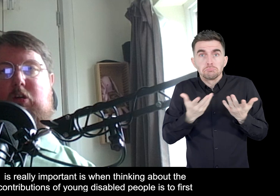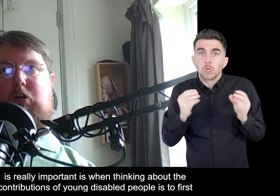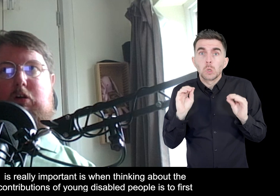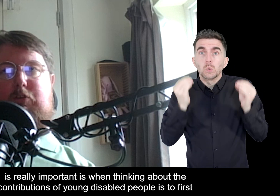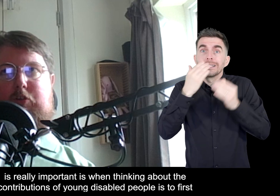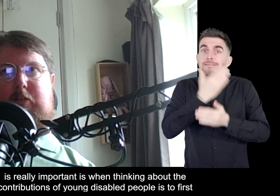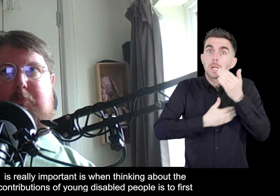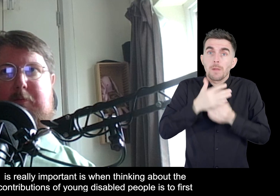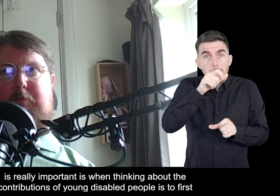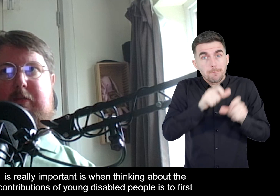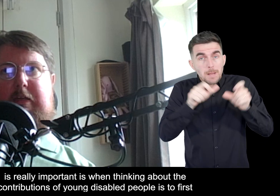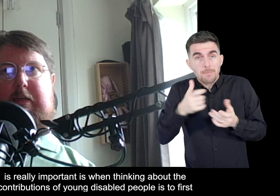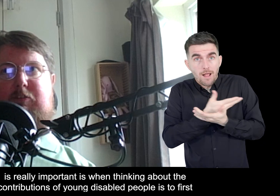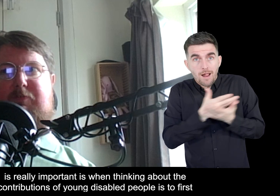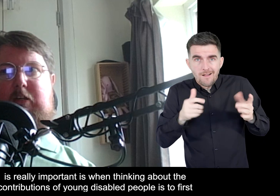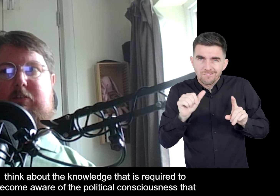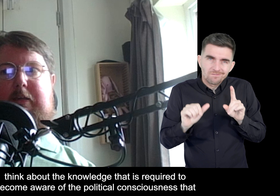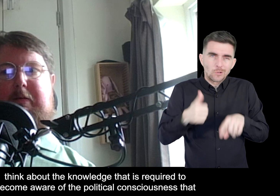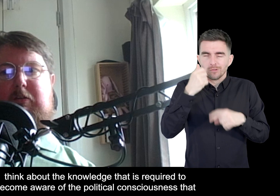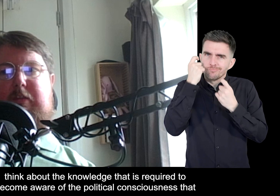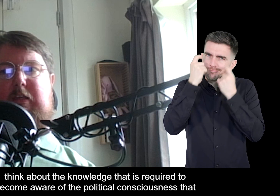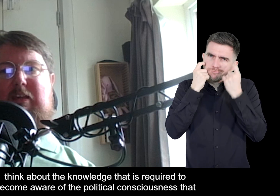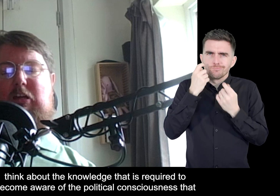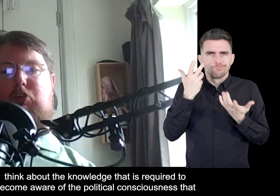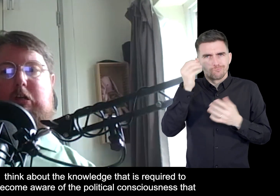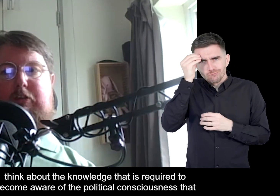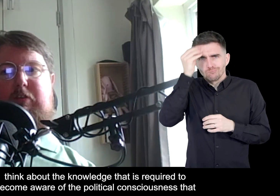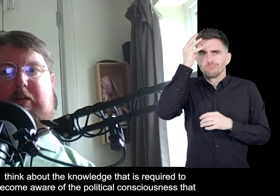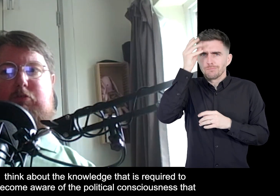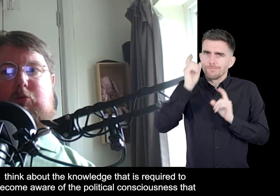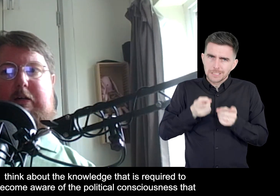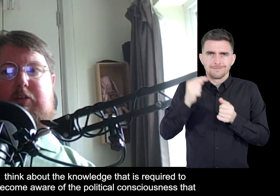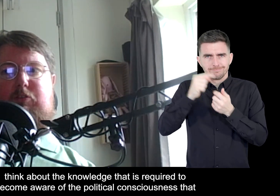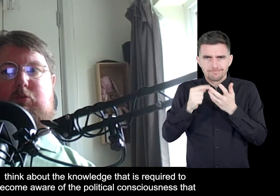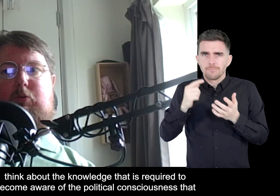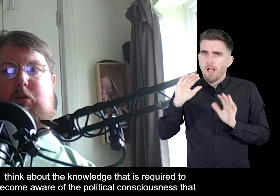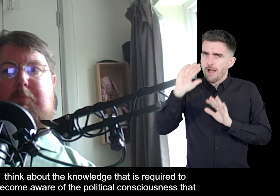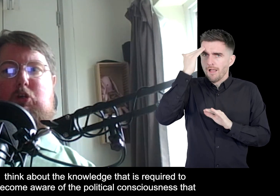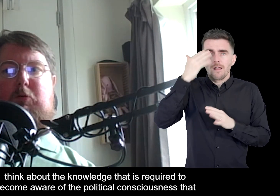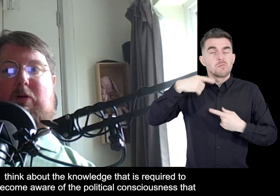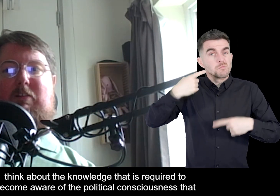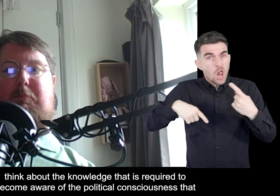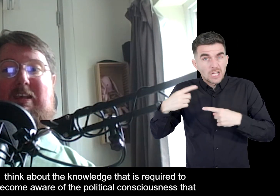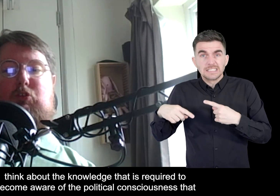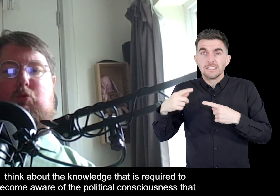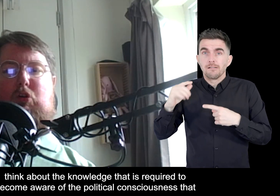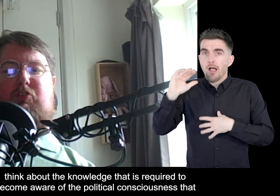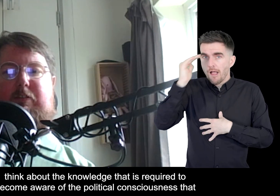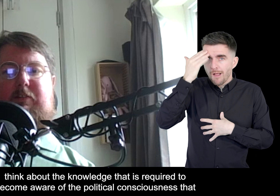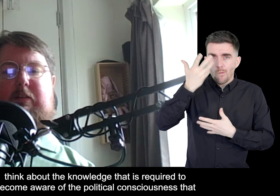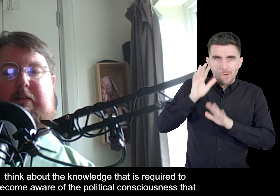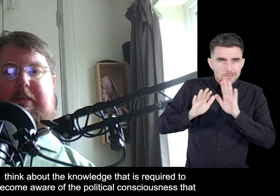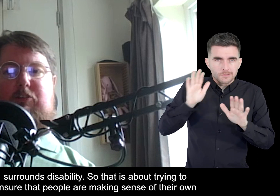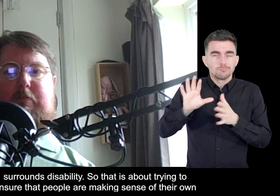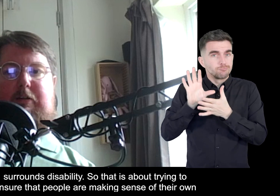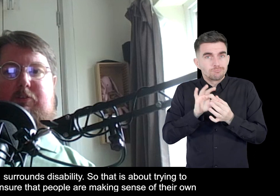contributions of young disabled people, is to first think about the knowledge that is required to become aware of the political